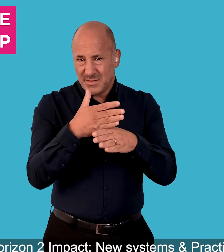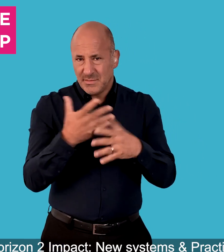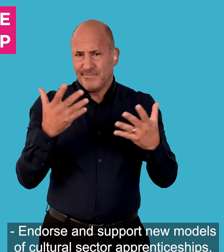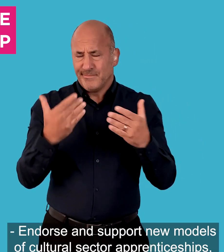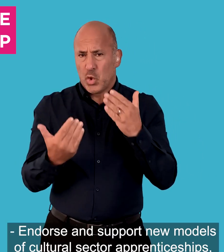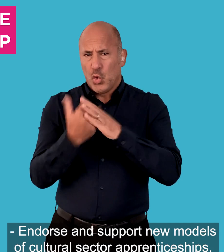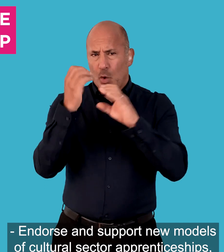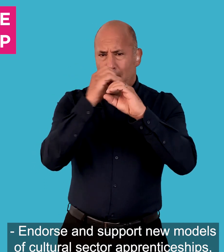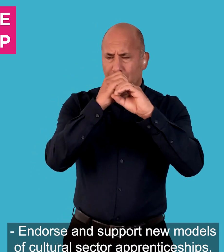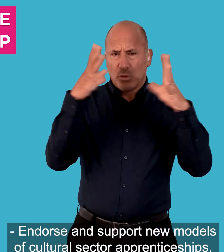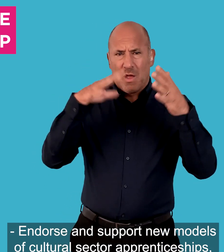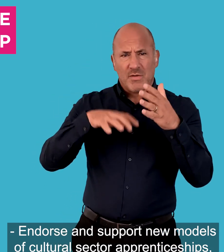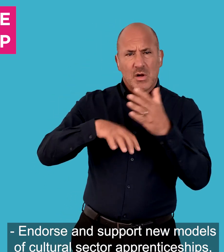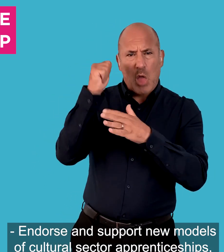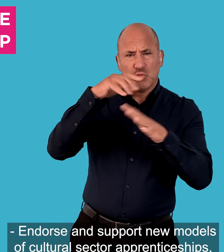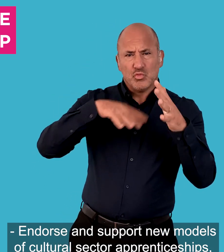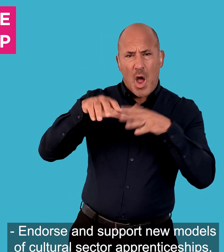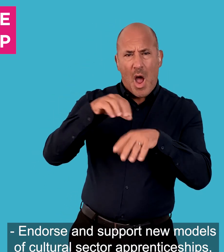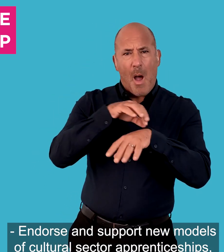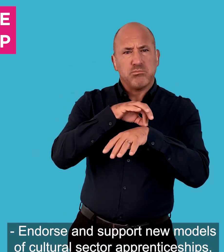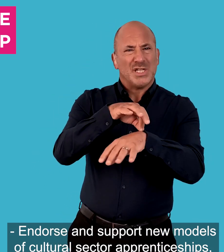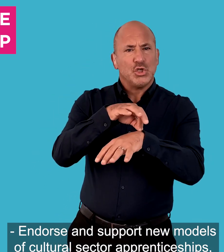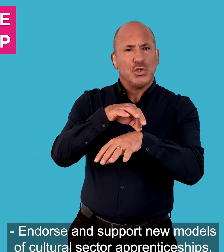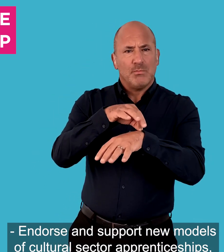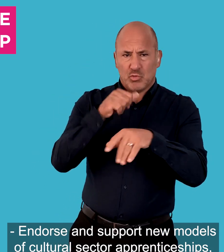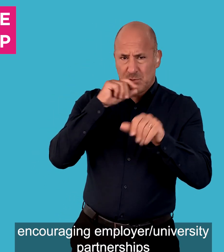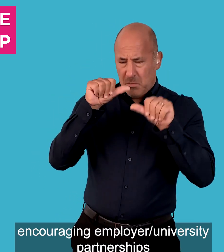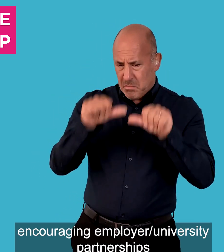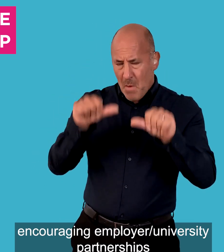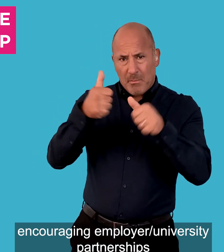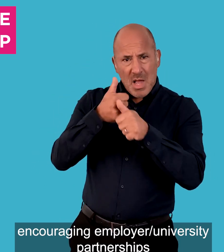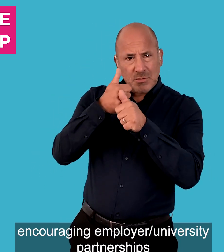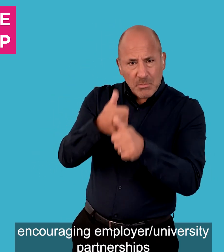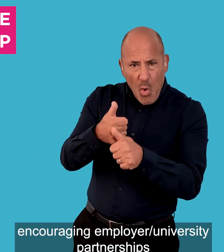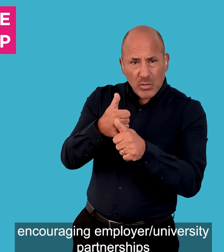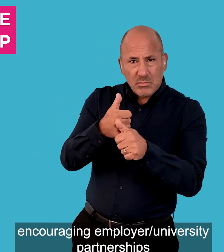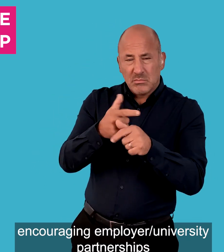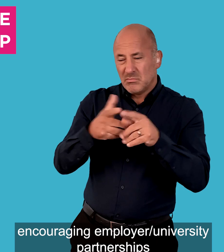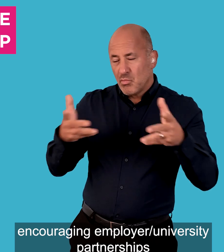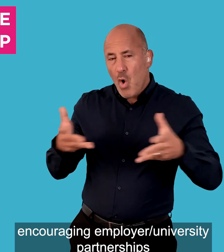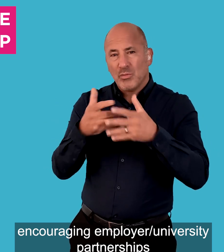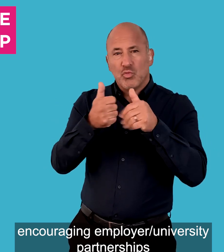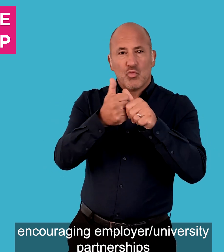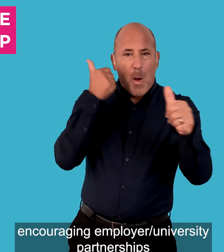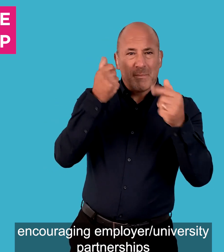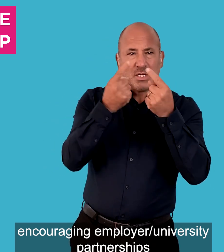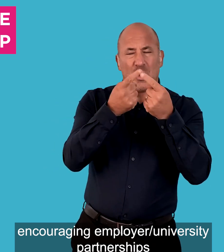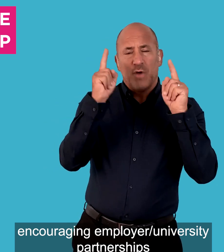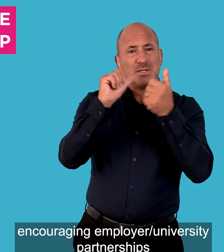systems and practice. Endorse and support new models of cultural sector apprenticeships encouraging